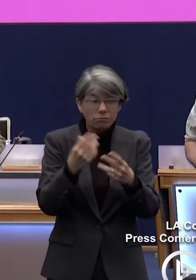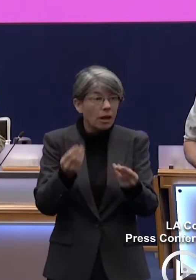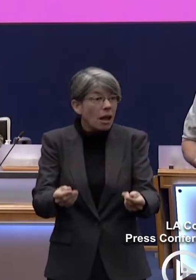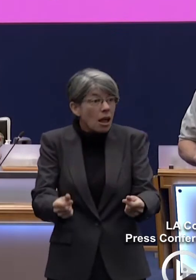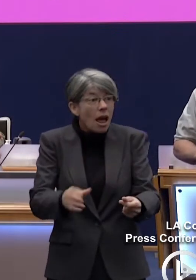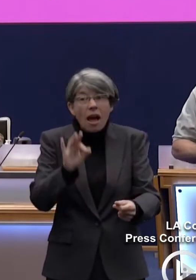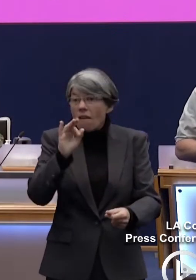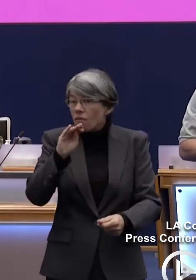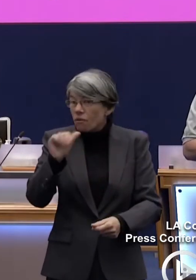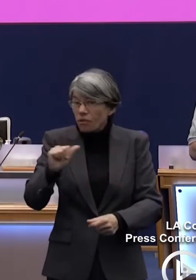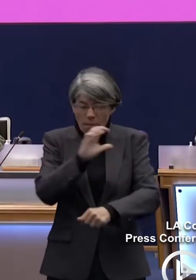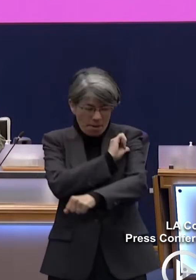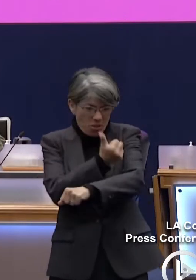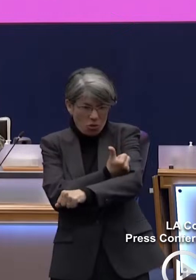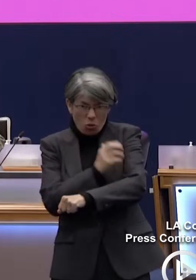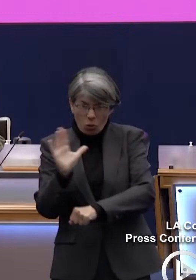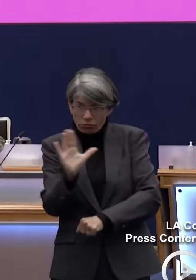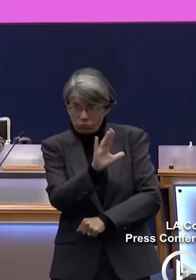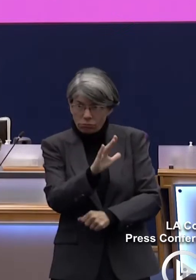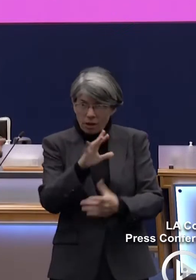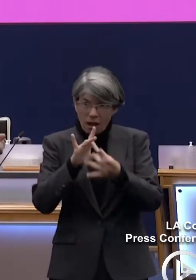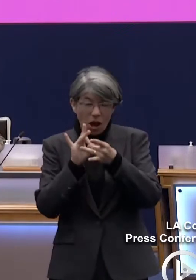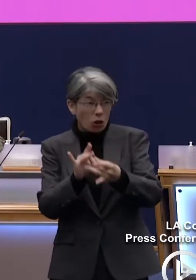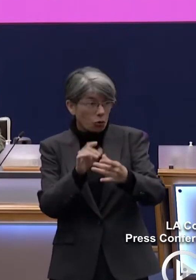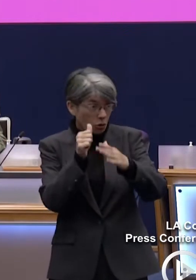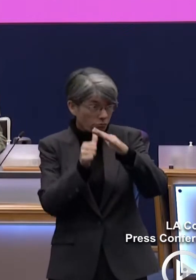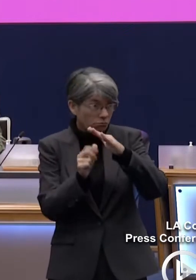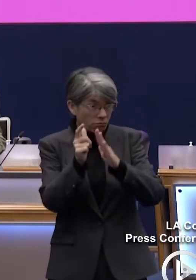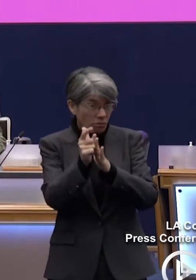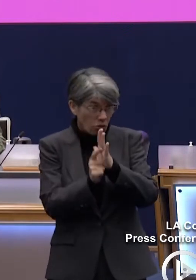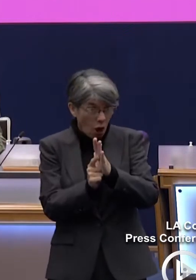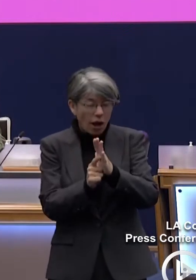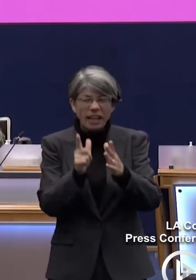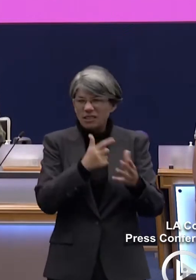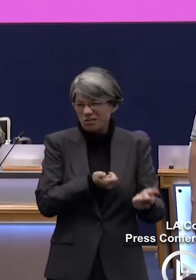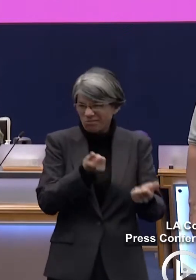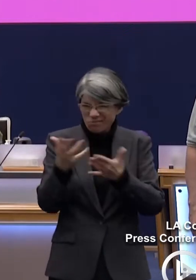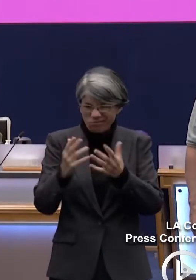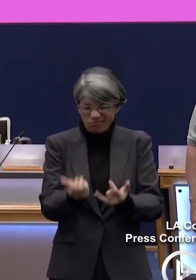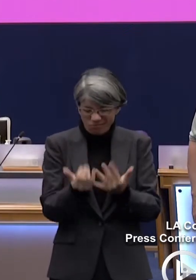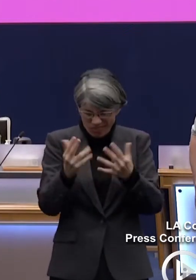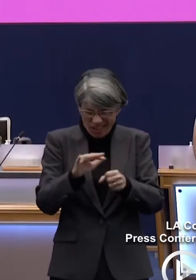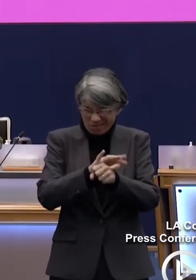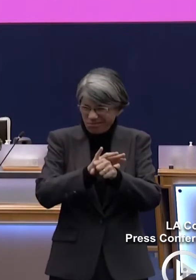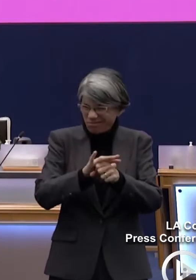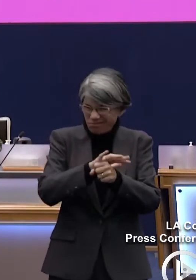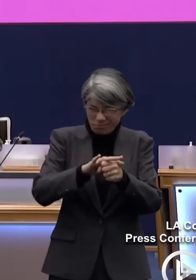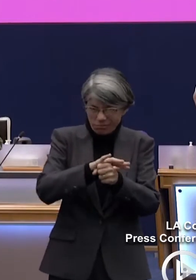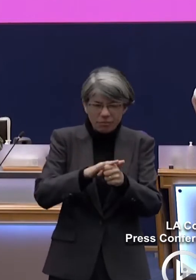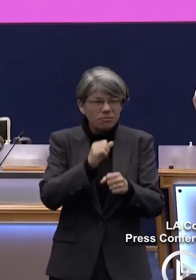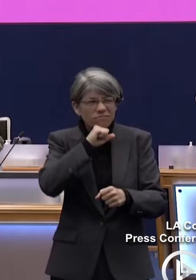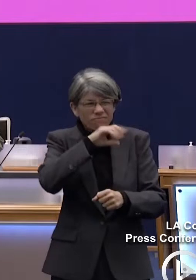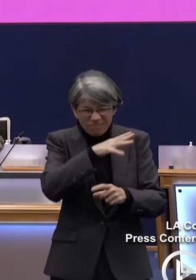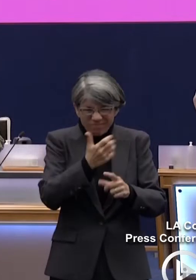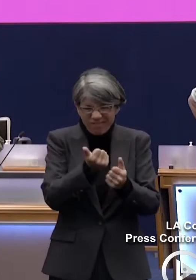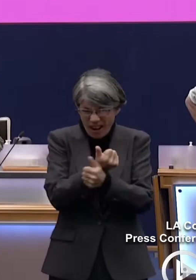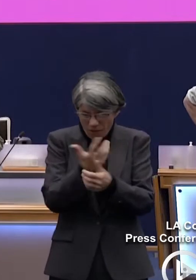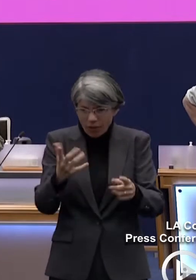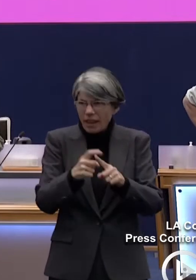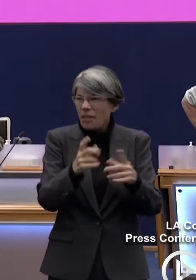FEMA's authority, the authority we have under law is to remove the fire ash and debris, the contaminants, any of the concerns from